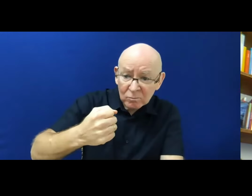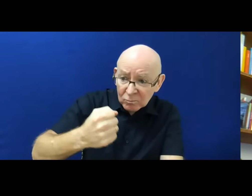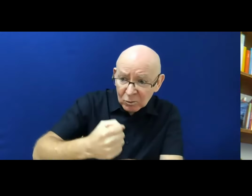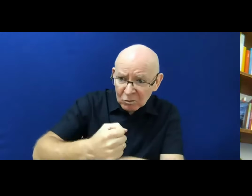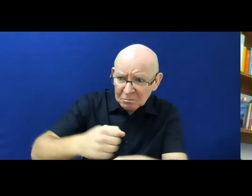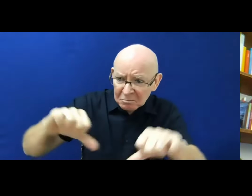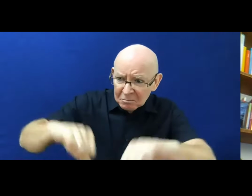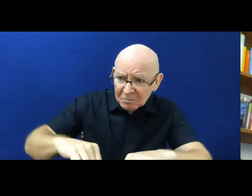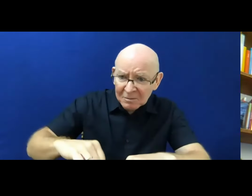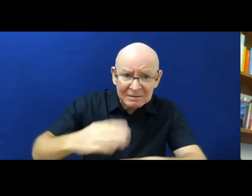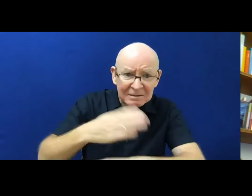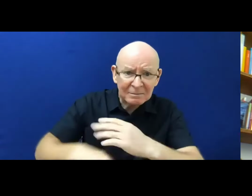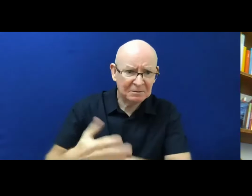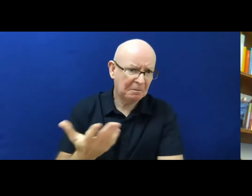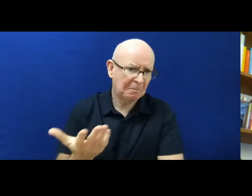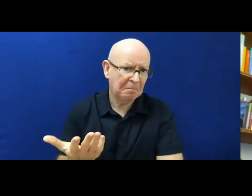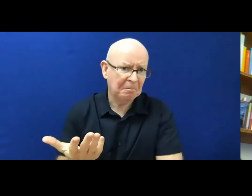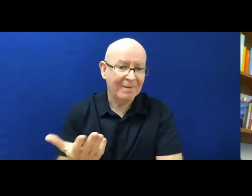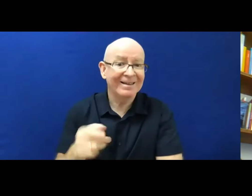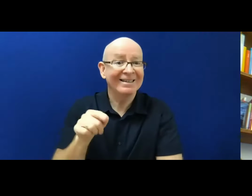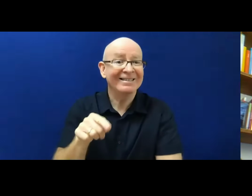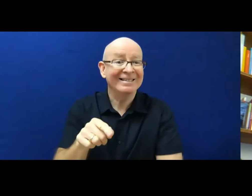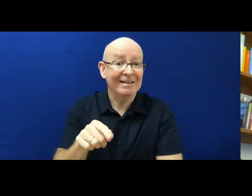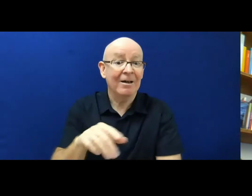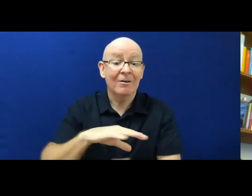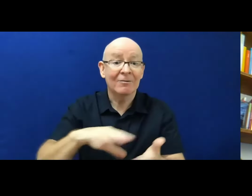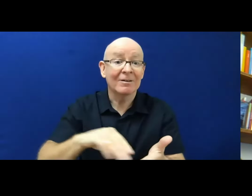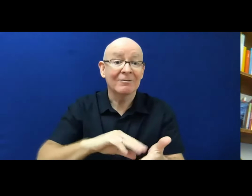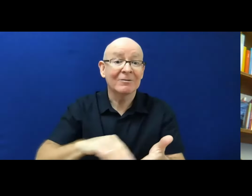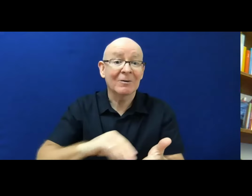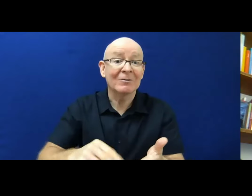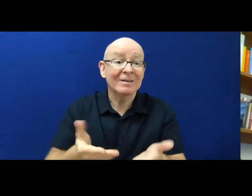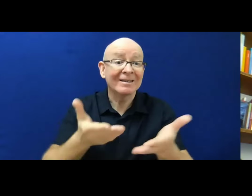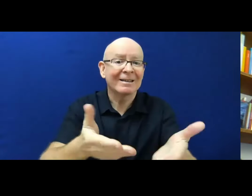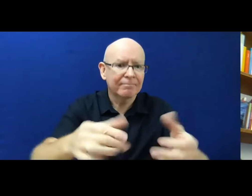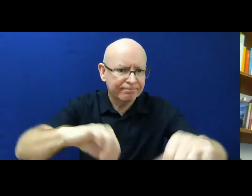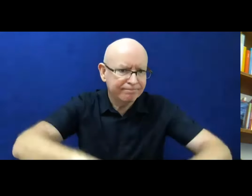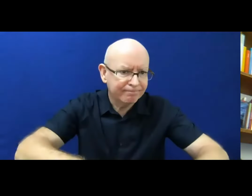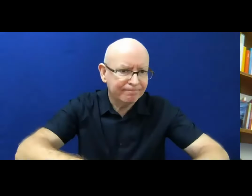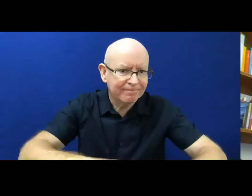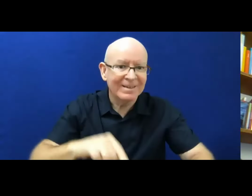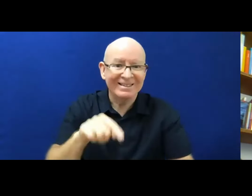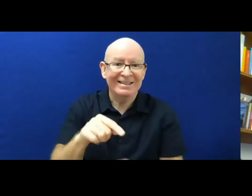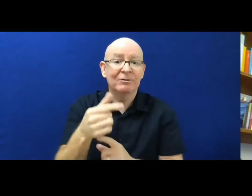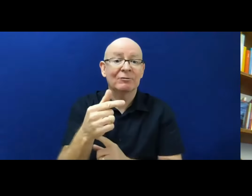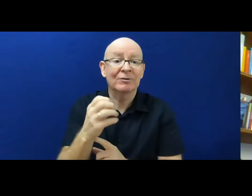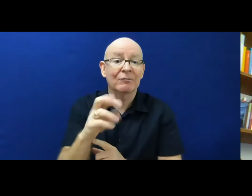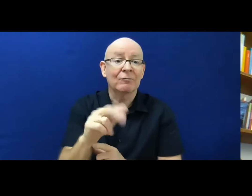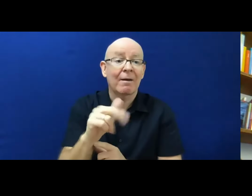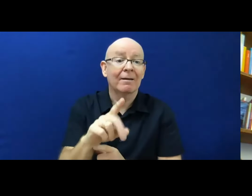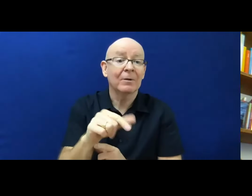communication, general comments, everything. And we looked at the then 6 existing treaties and